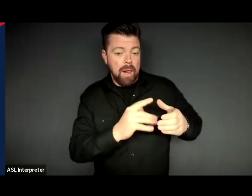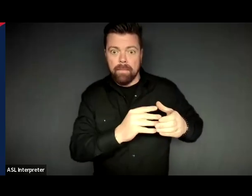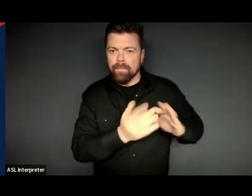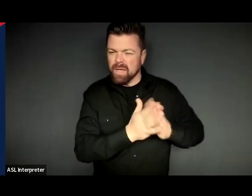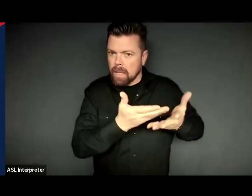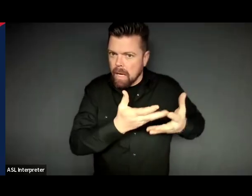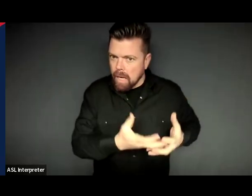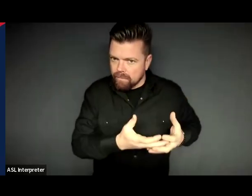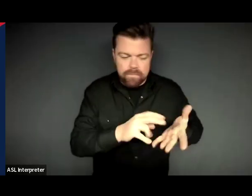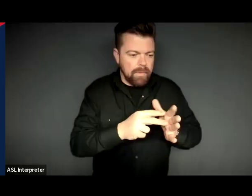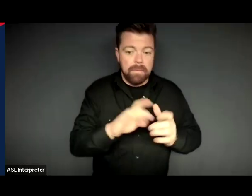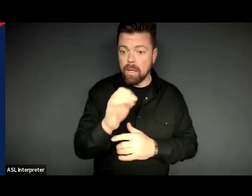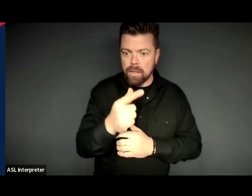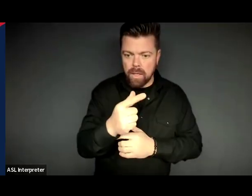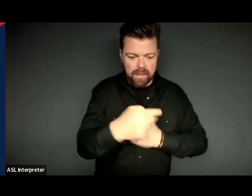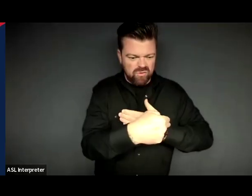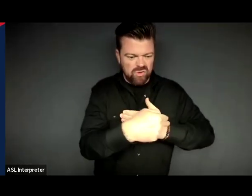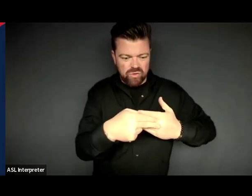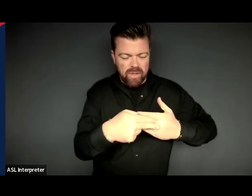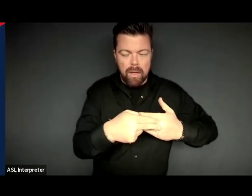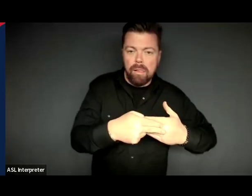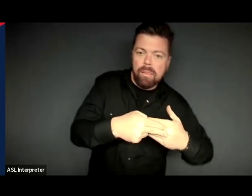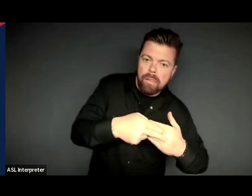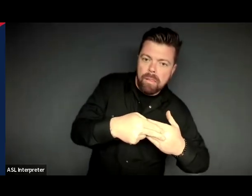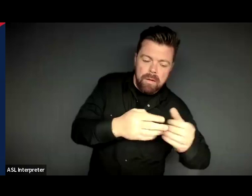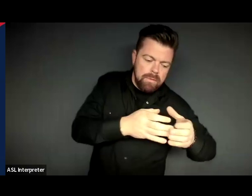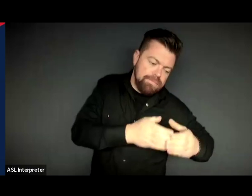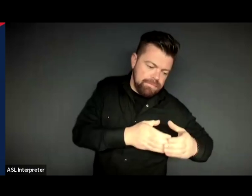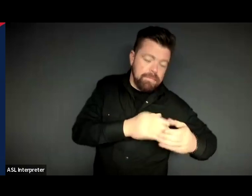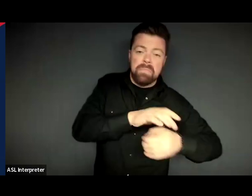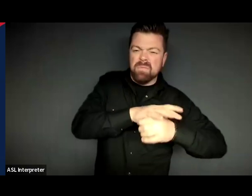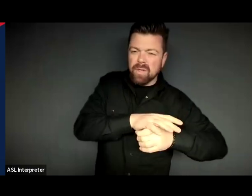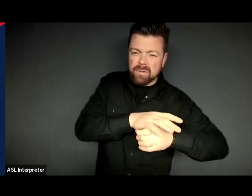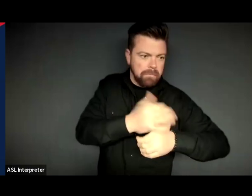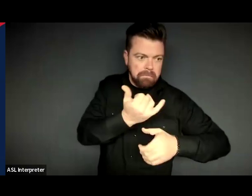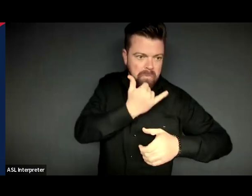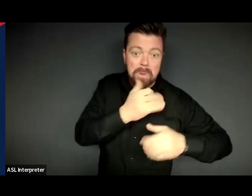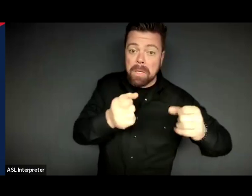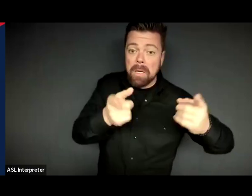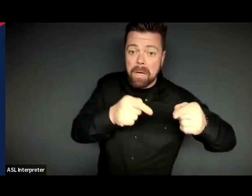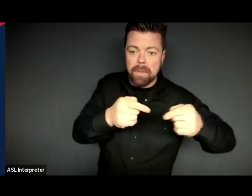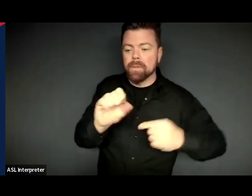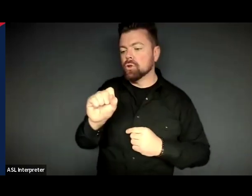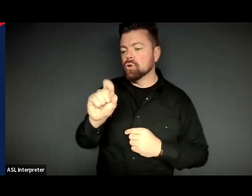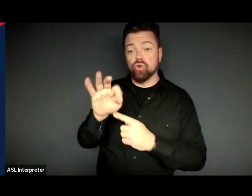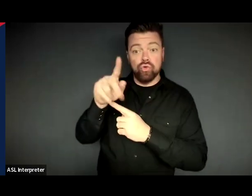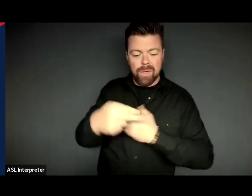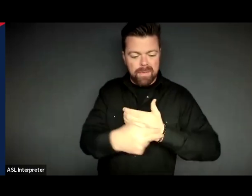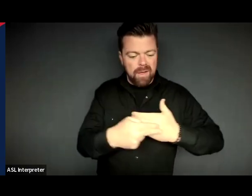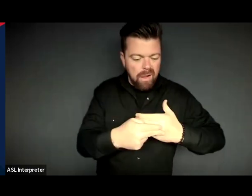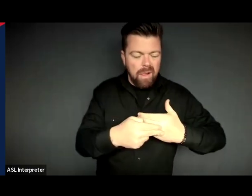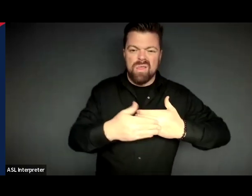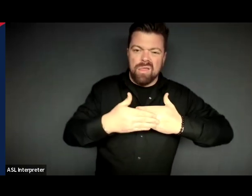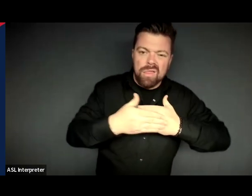on that leg strap changes, and sometimes people will get a pressure injury from that leg strap rubbing up against their legs.